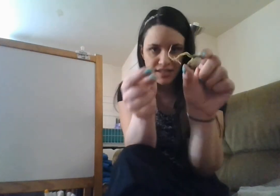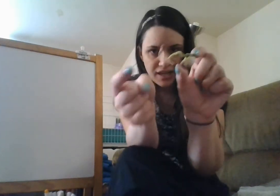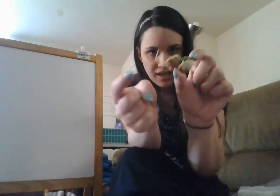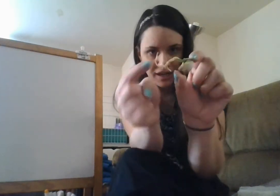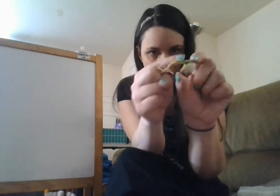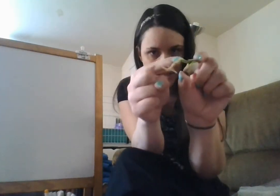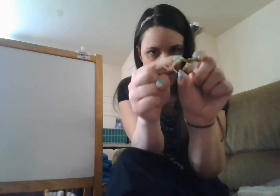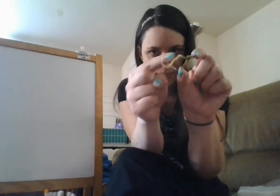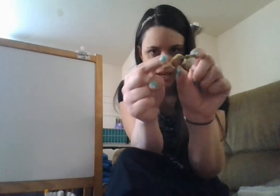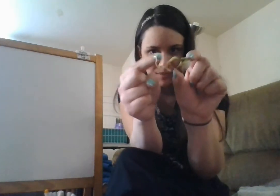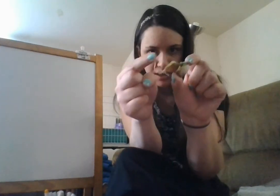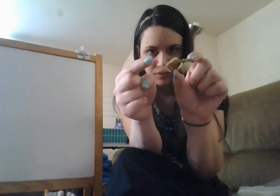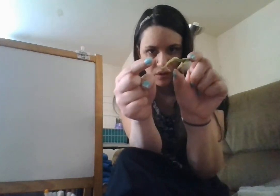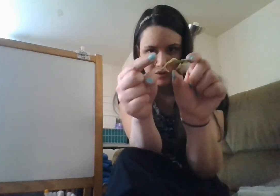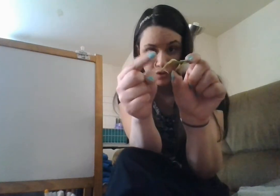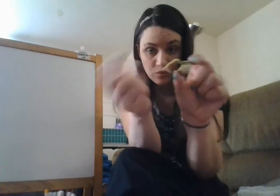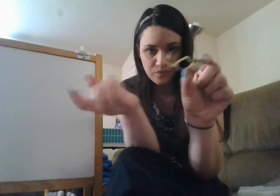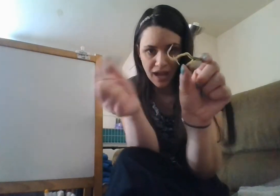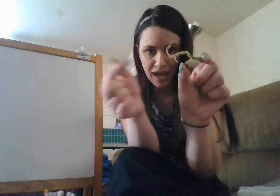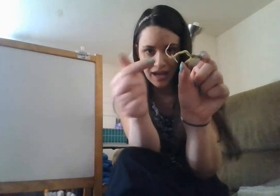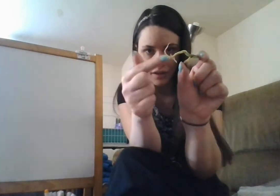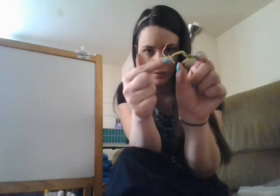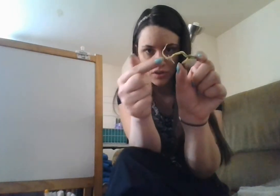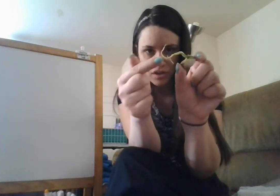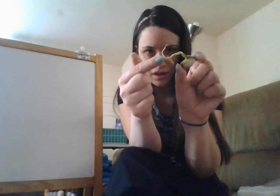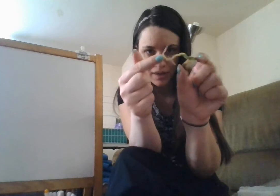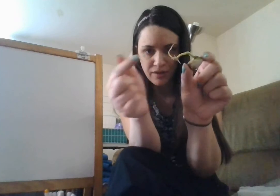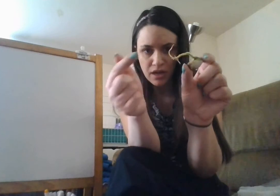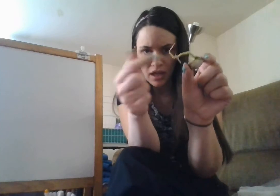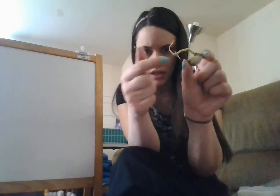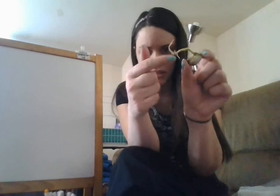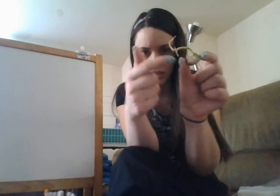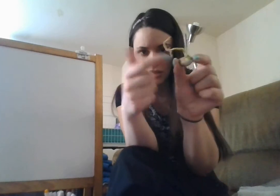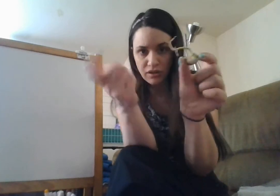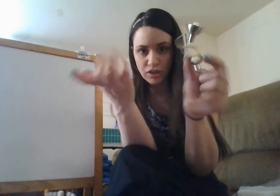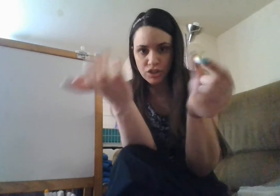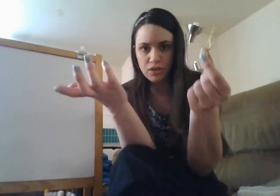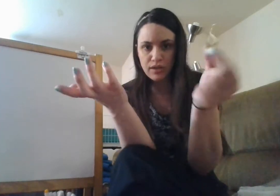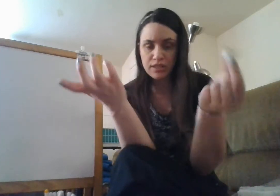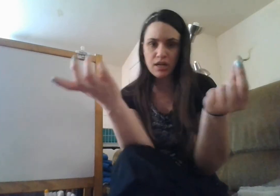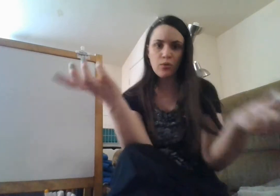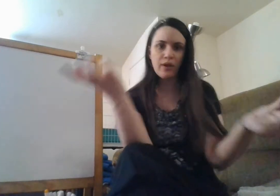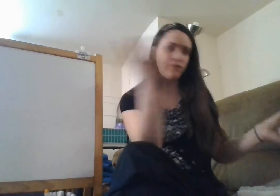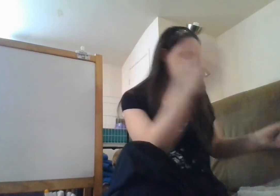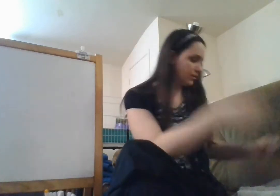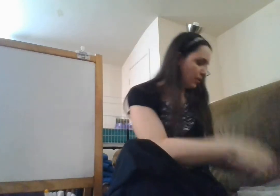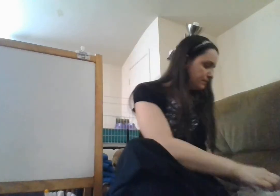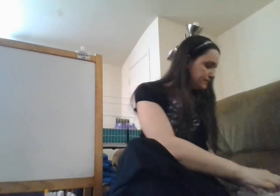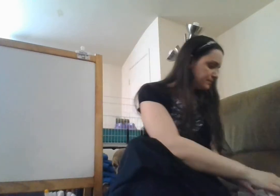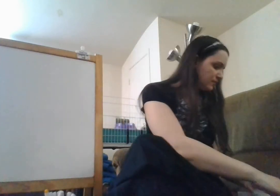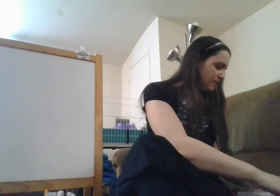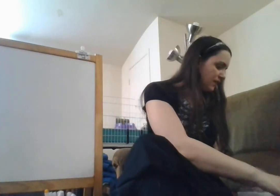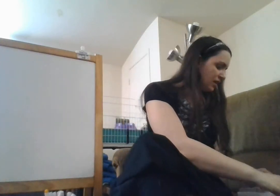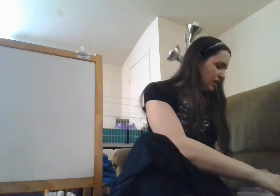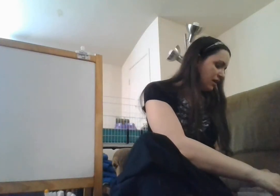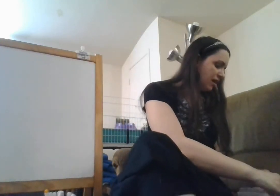see here, the stem's getting pretty long, and the roots are starting to come out. This is still our shoot. It's not quite fully grown.